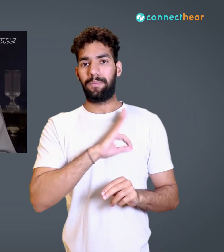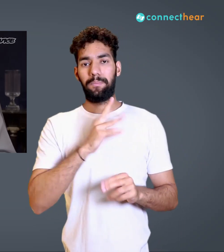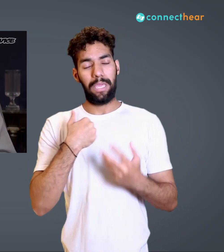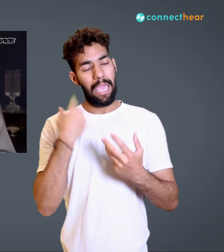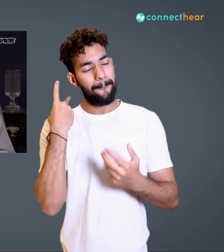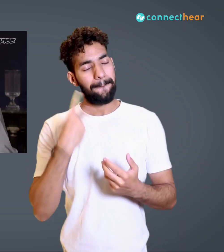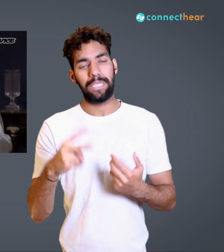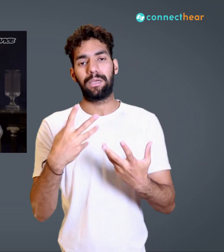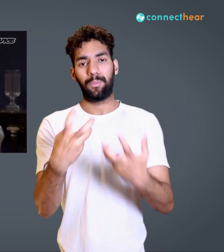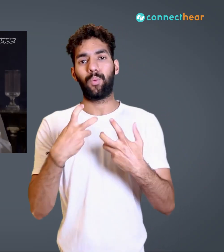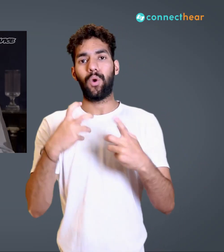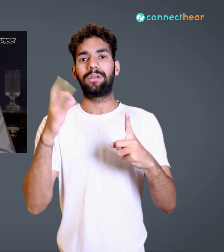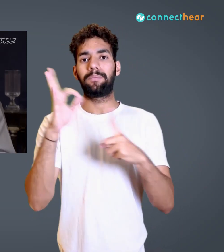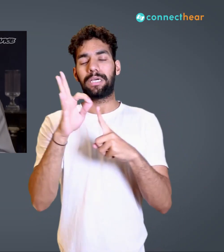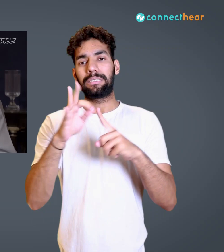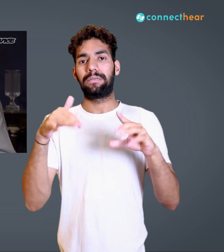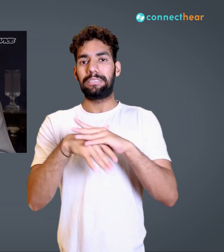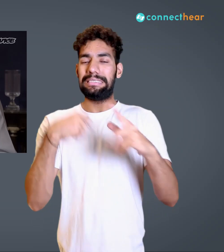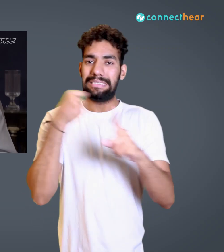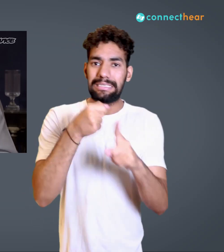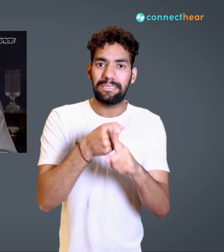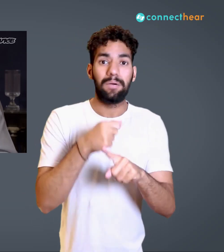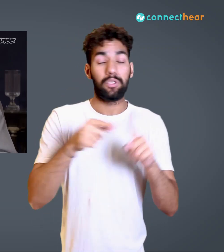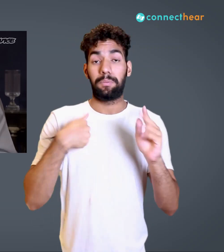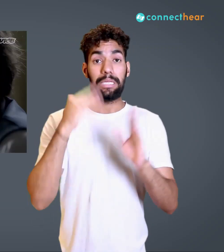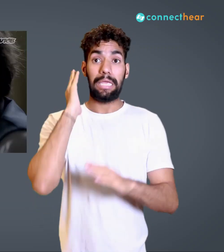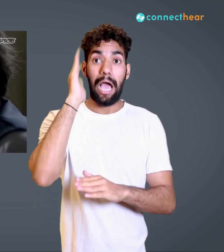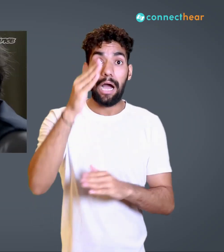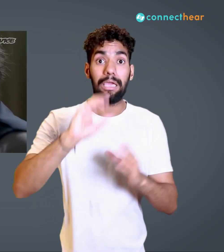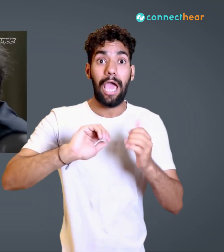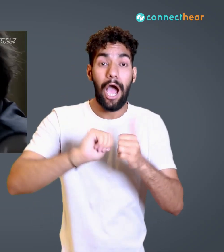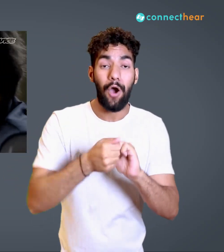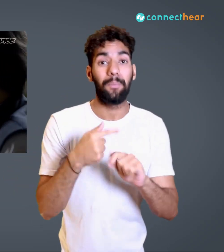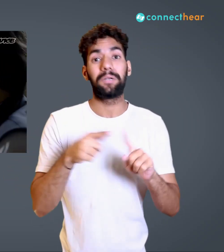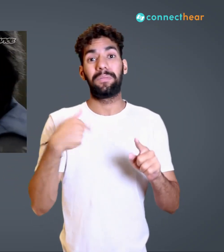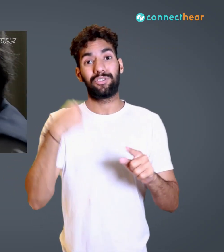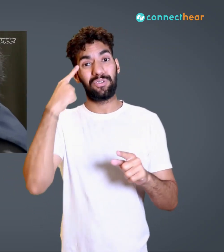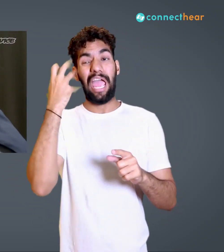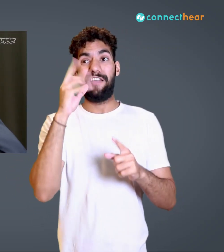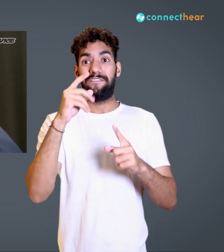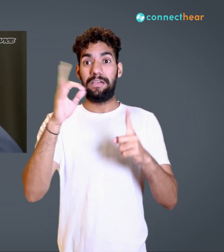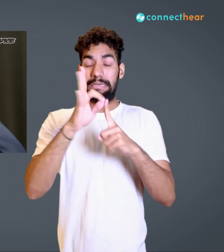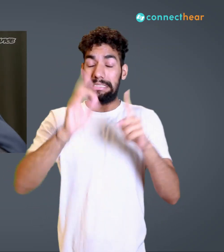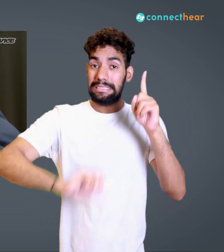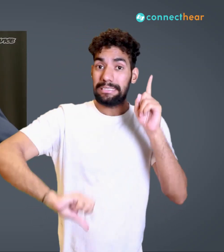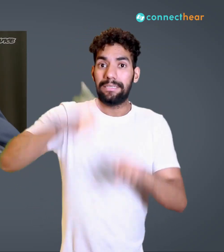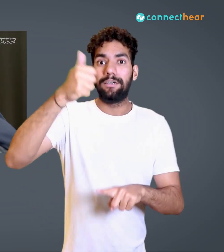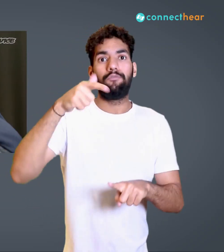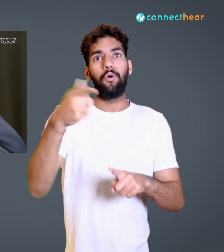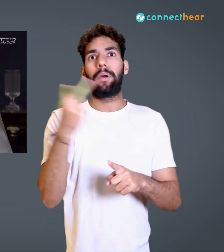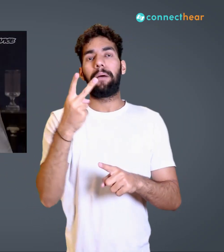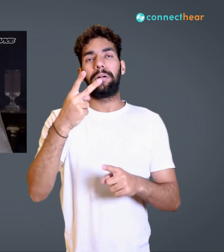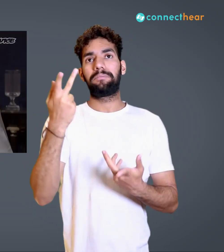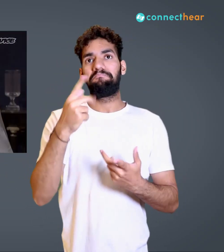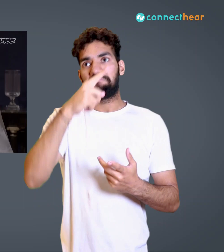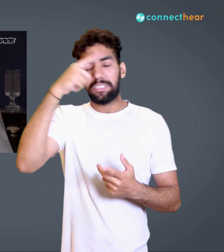of me. So I'm just focused on that. What happens after that, I don't know. Get Pakistan out of this quagmire is